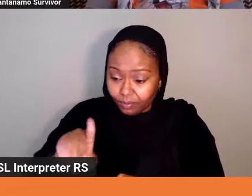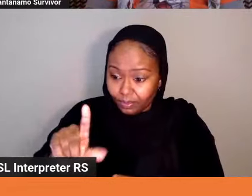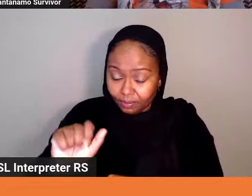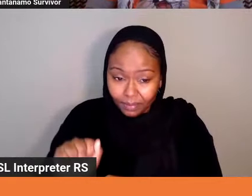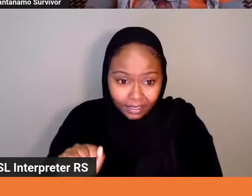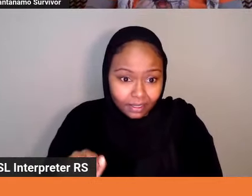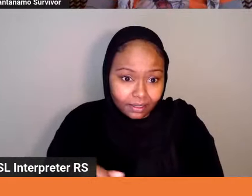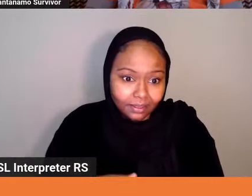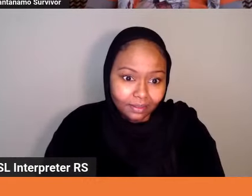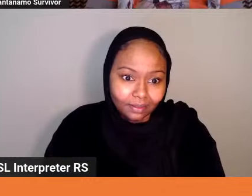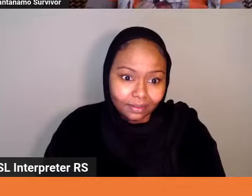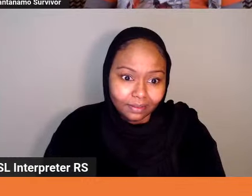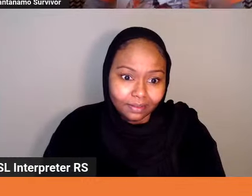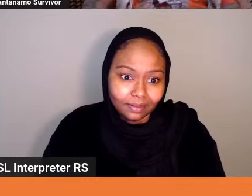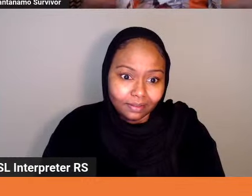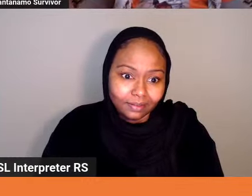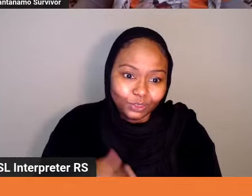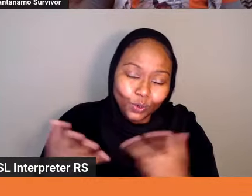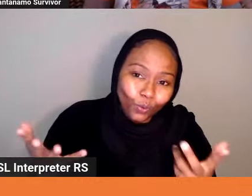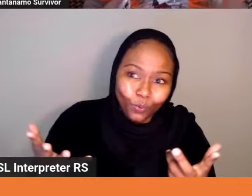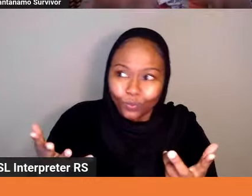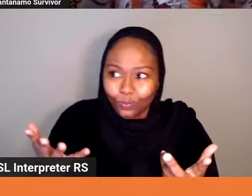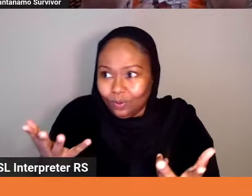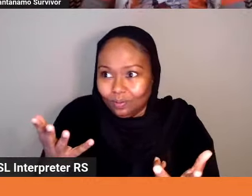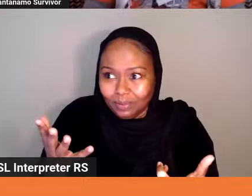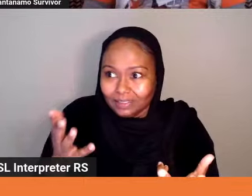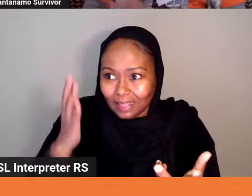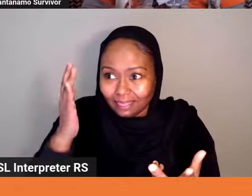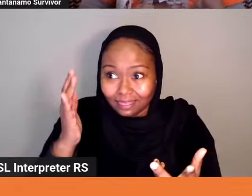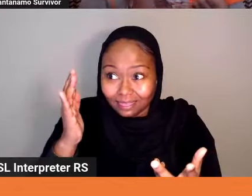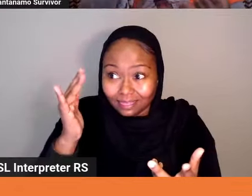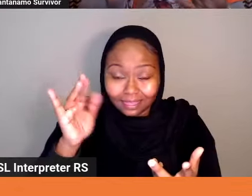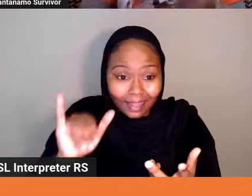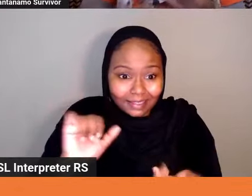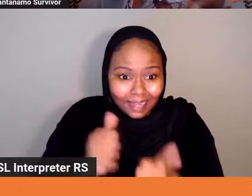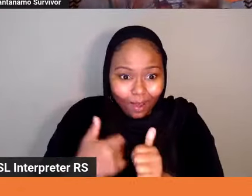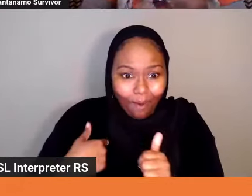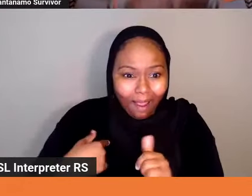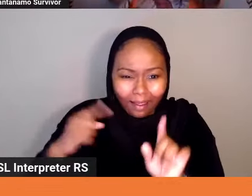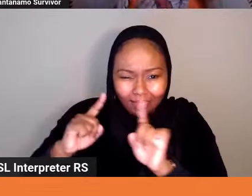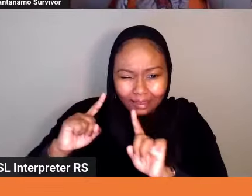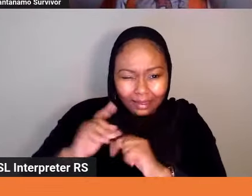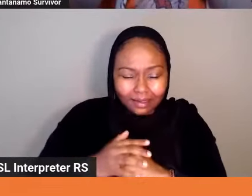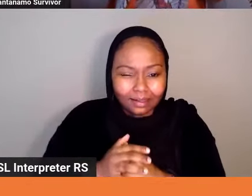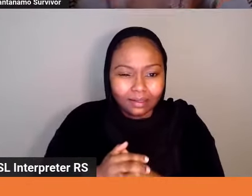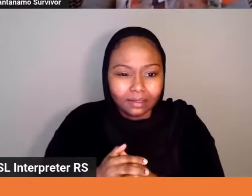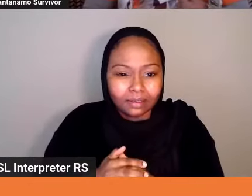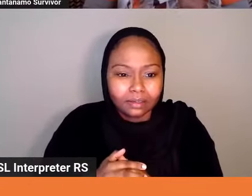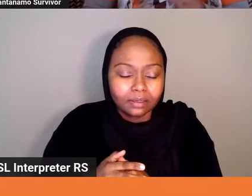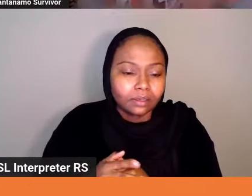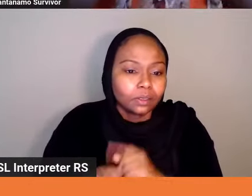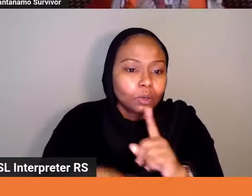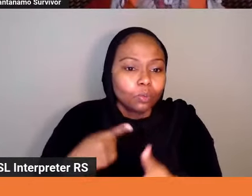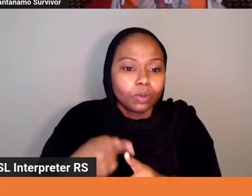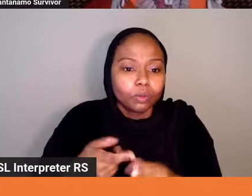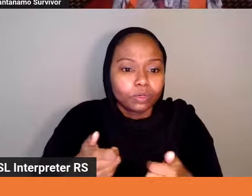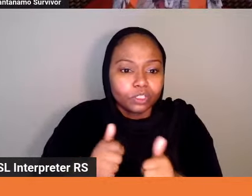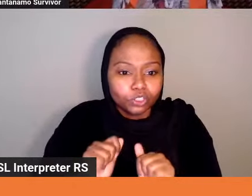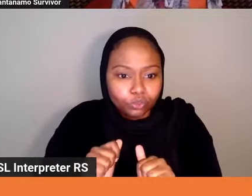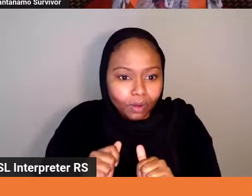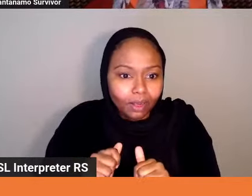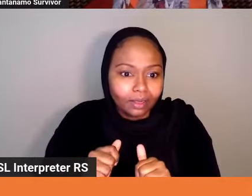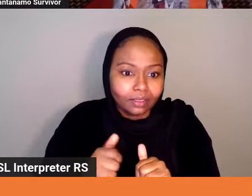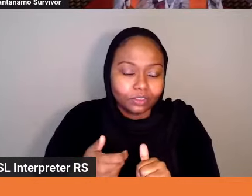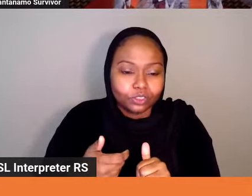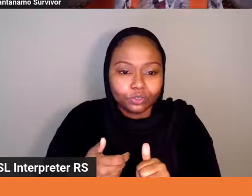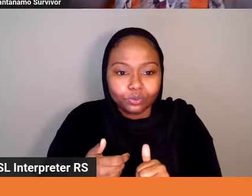want to go far. It's just like that way I think about it. Now I become doing activist, writing, engaging every single day, wearing the